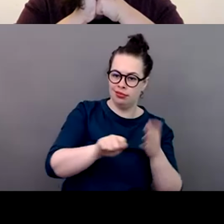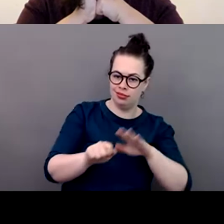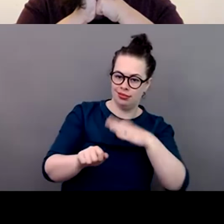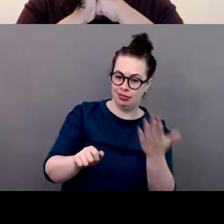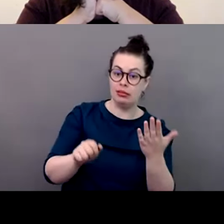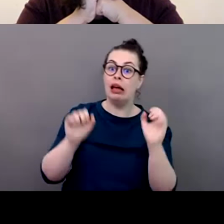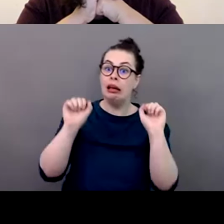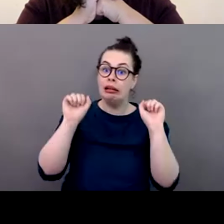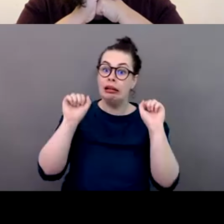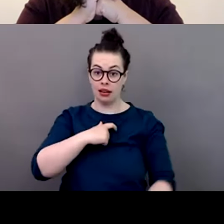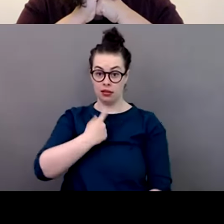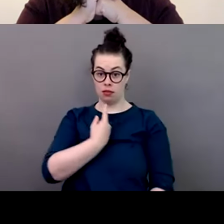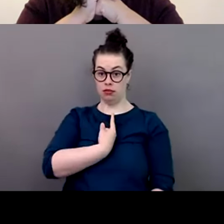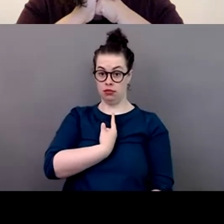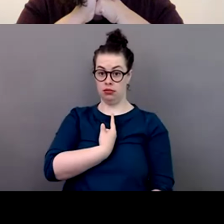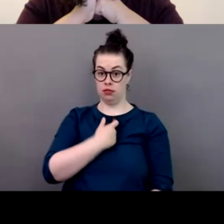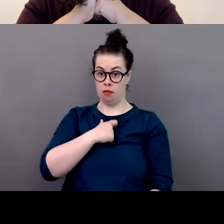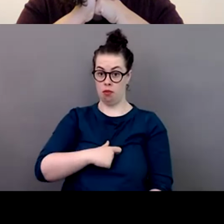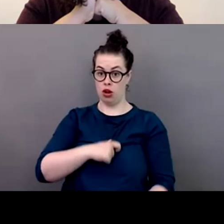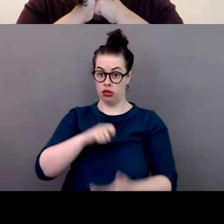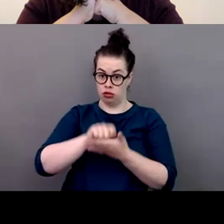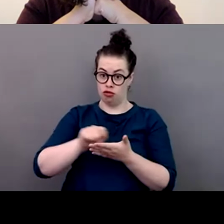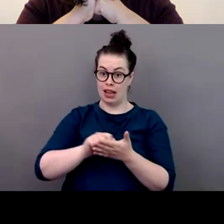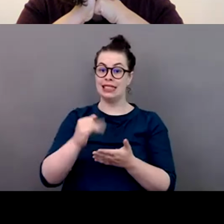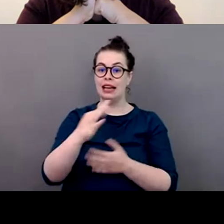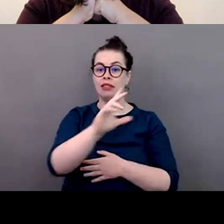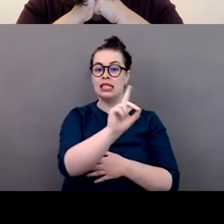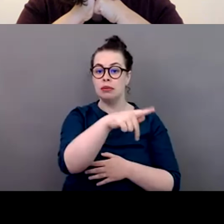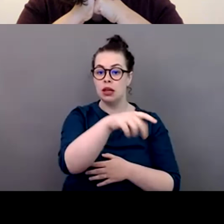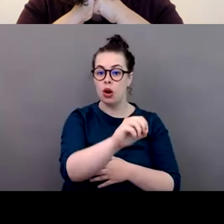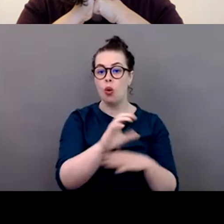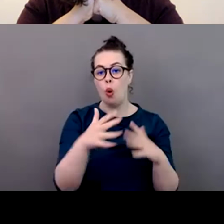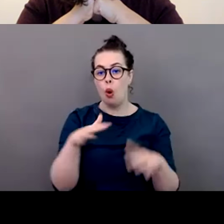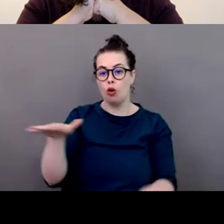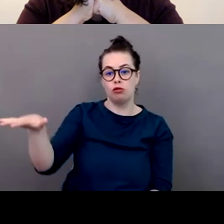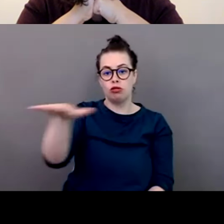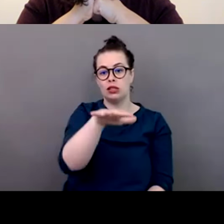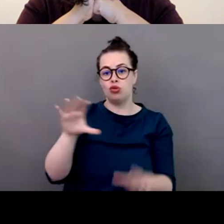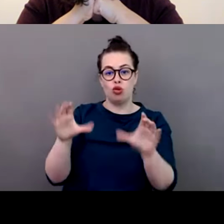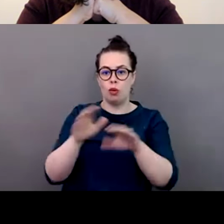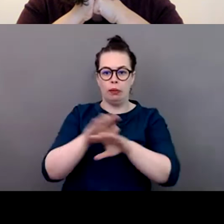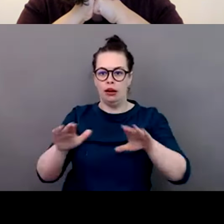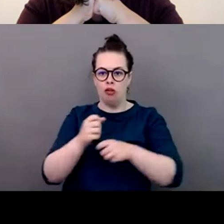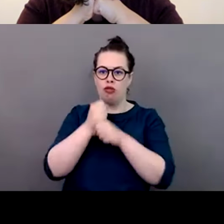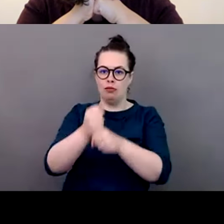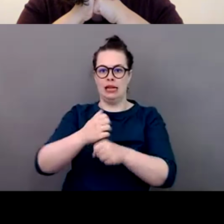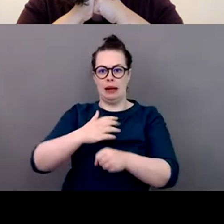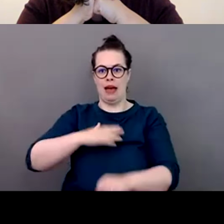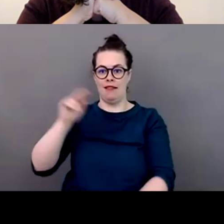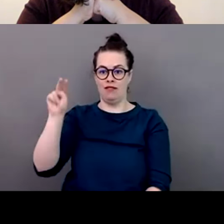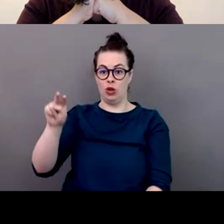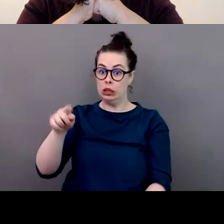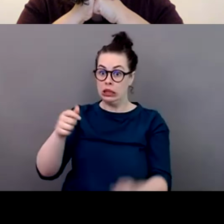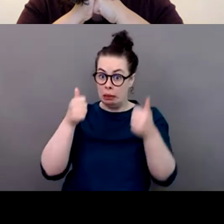fully represented by either a regional group or a national DPL? Is it the best option for people in the absence of ratification